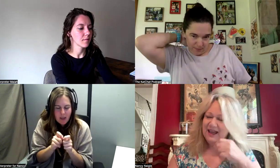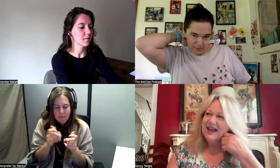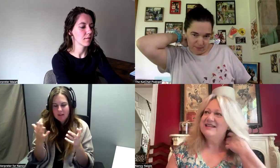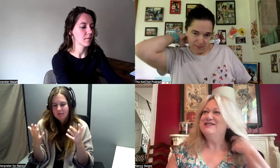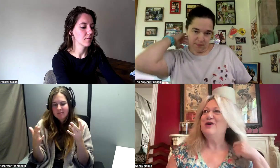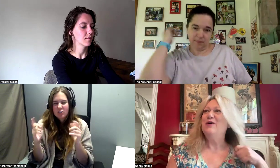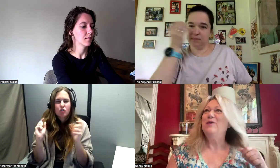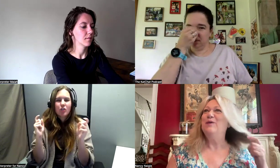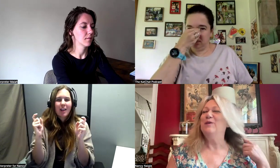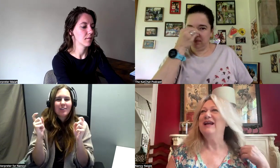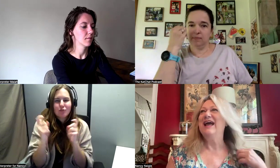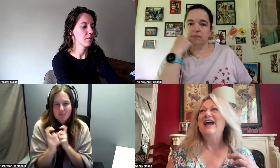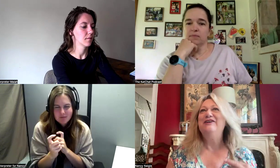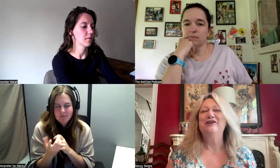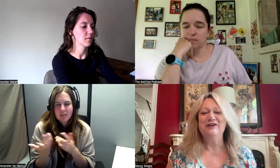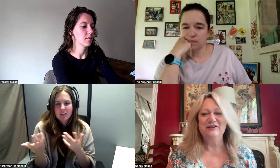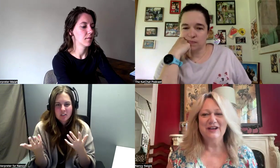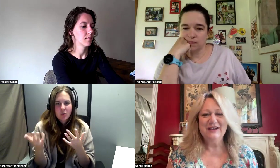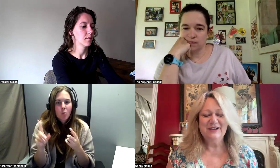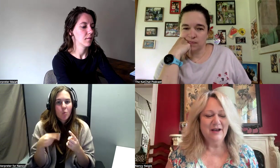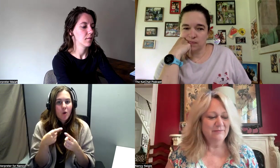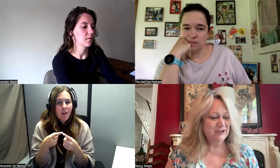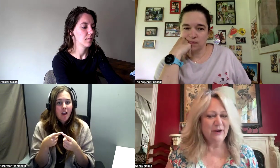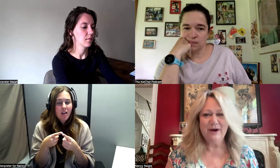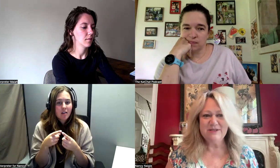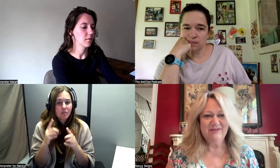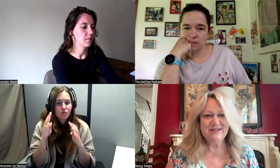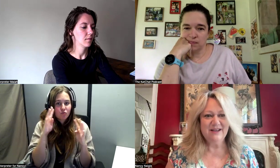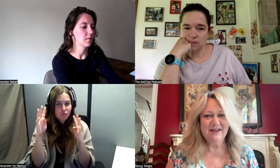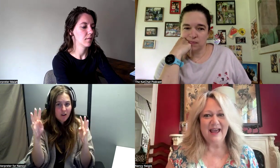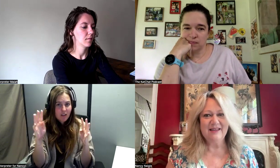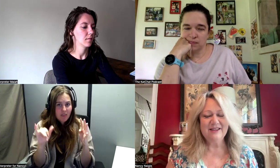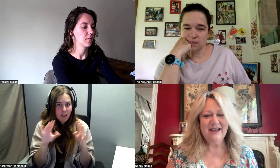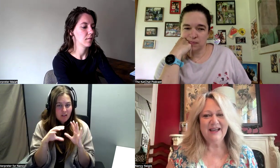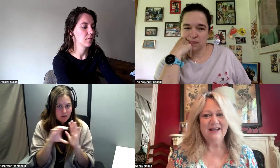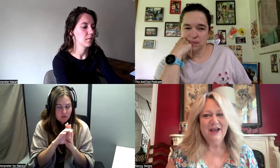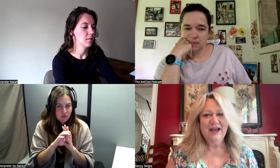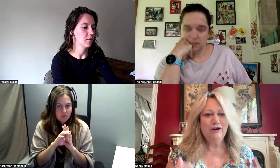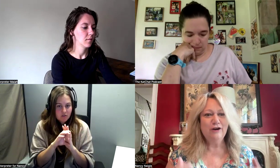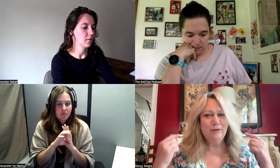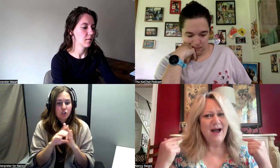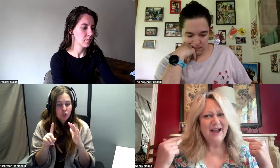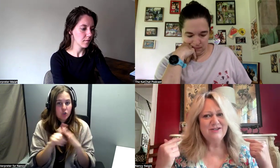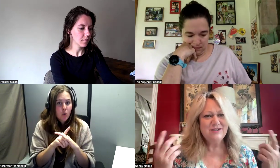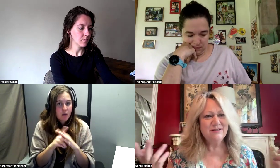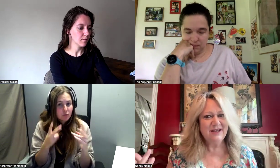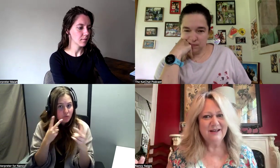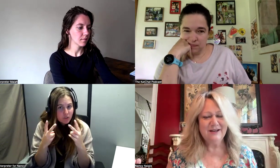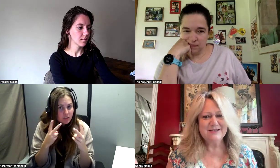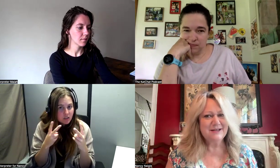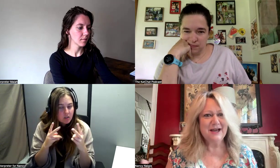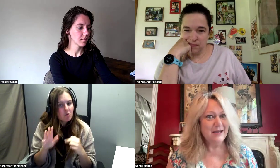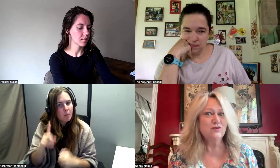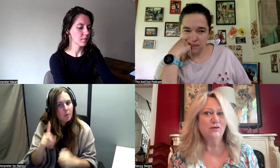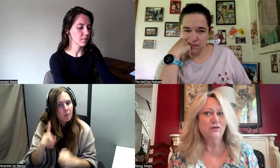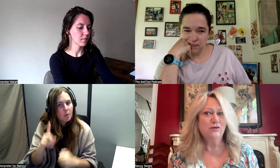right? And so when I had her show up to visit Kathleen, in her mind, she's still thinking